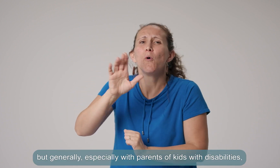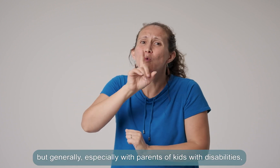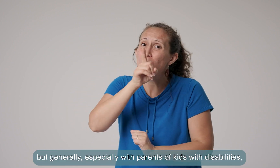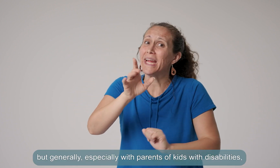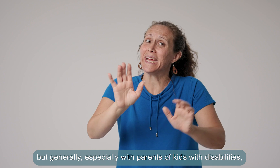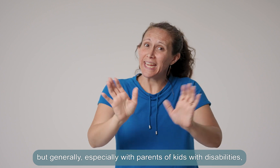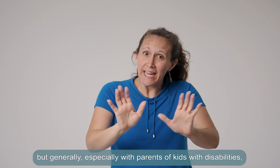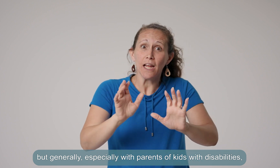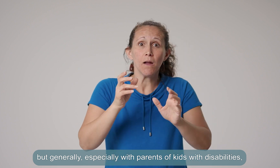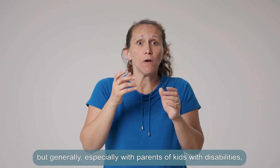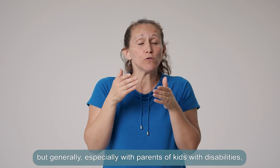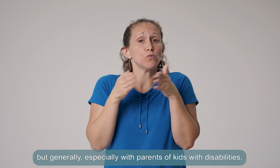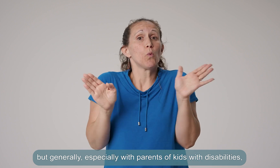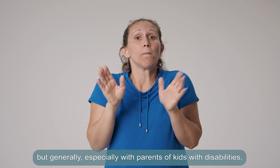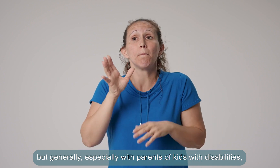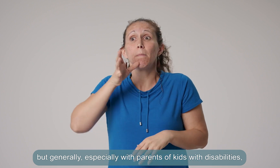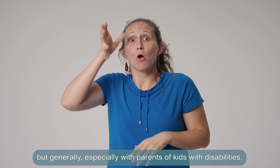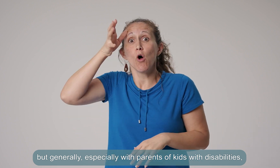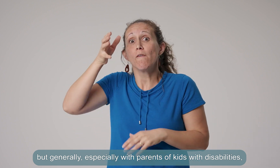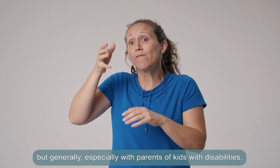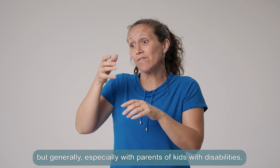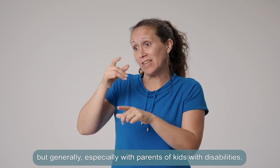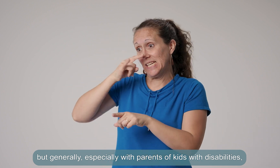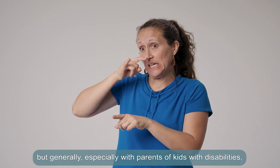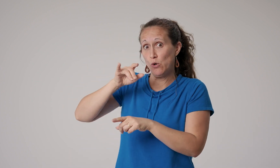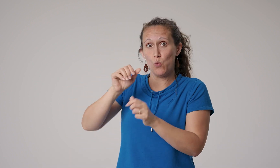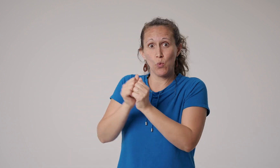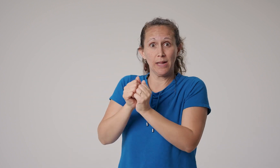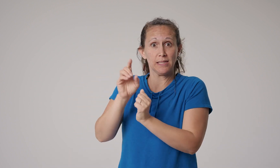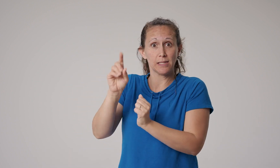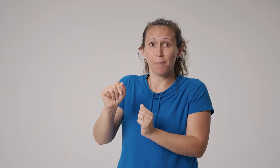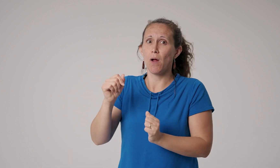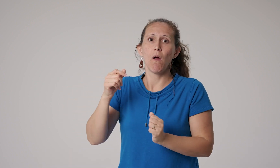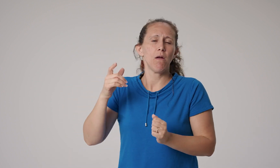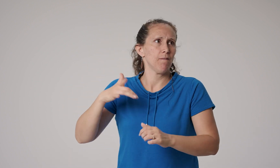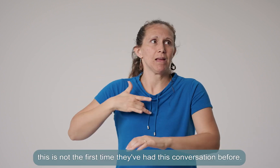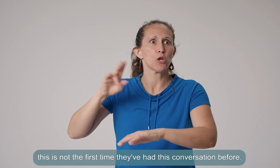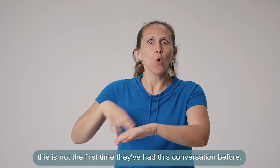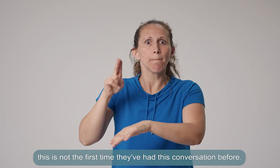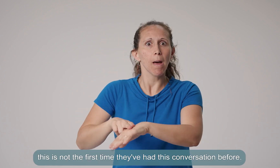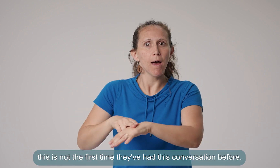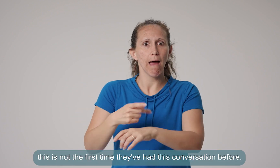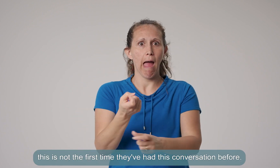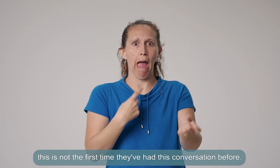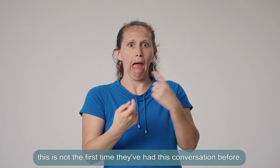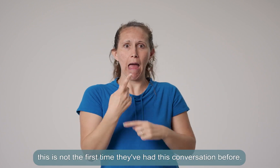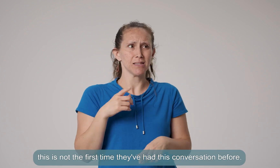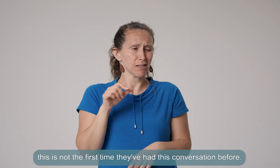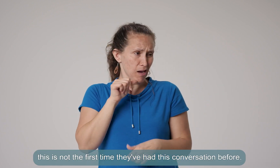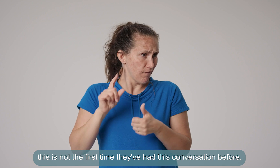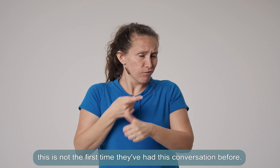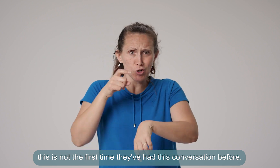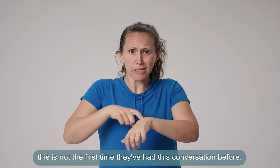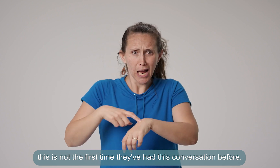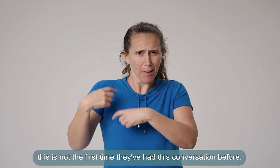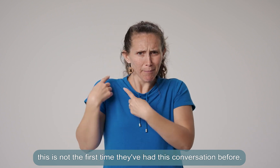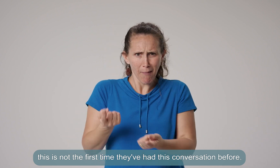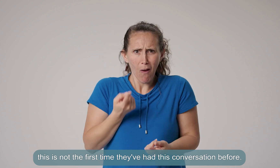generally, especially with parents of kids with disabilities. This is not the first time they've had this conversation before.